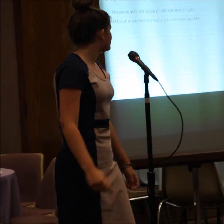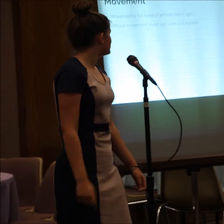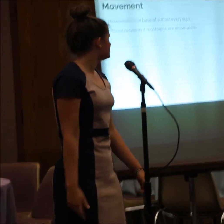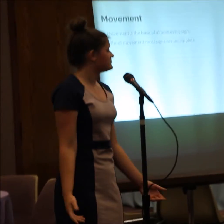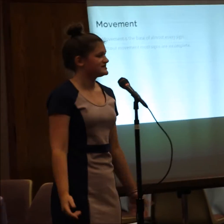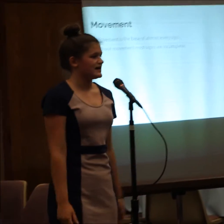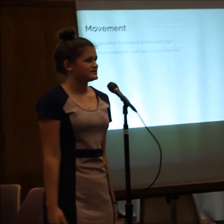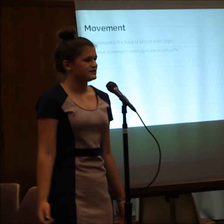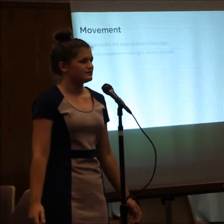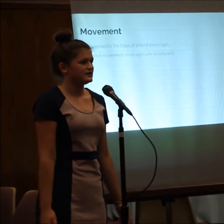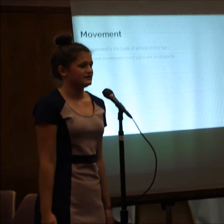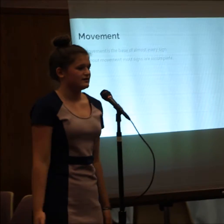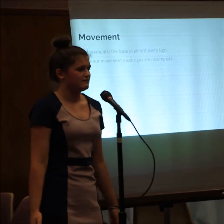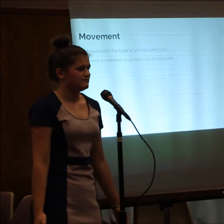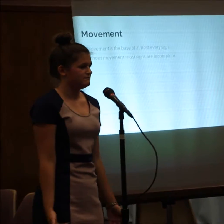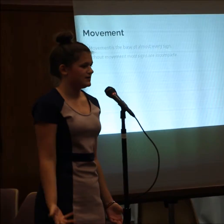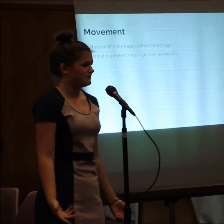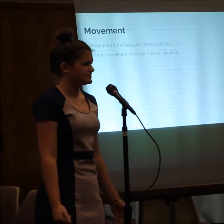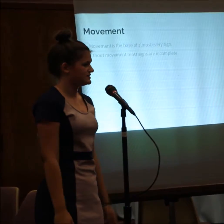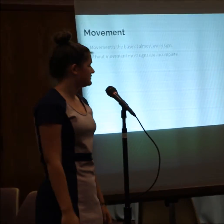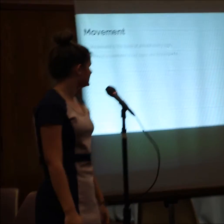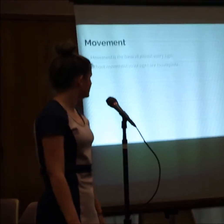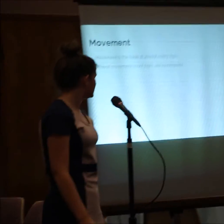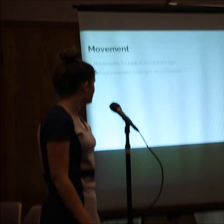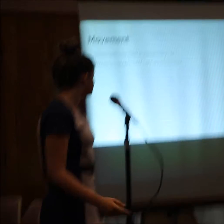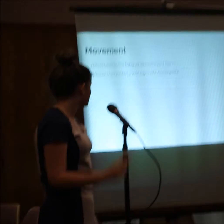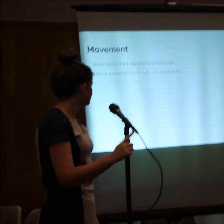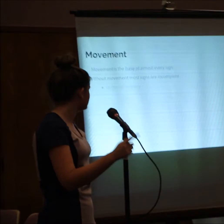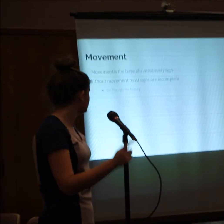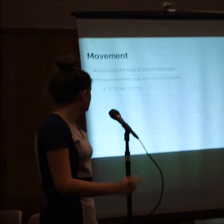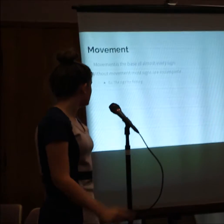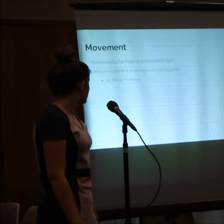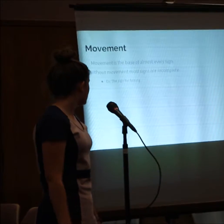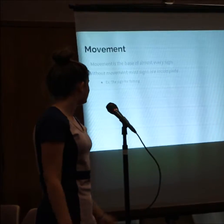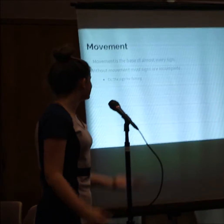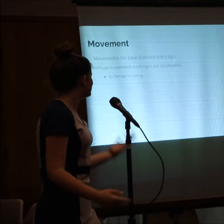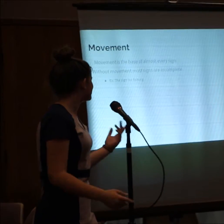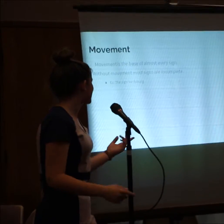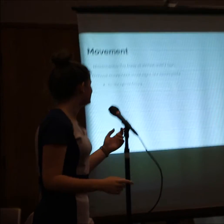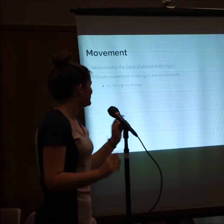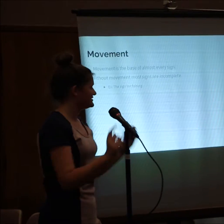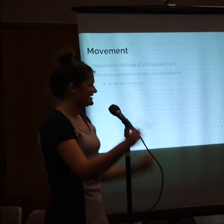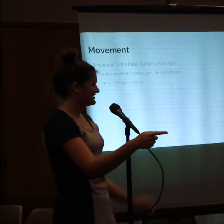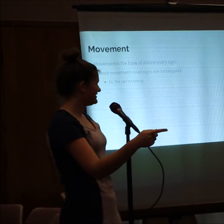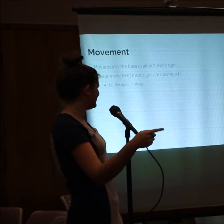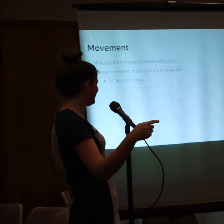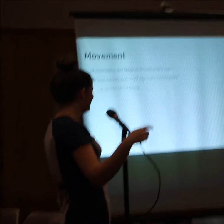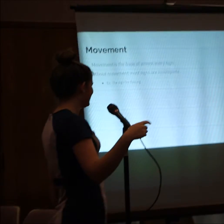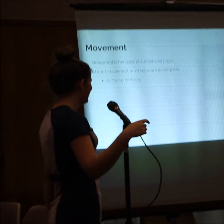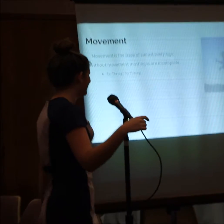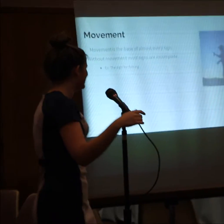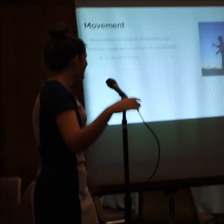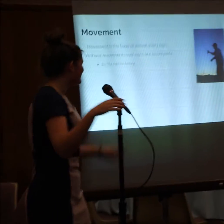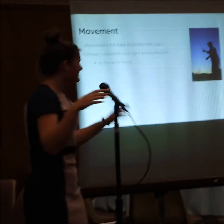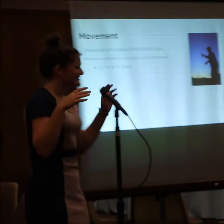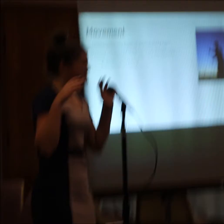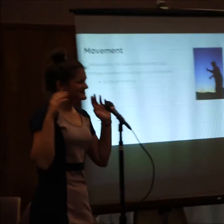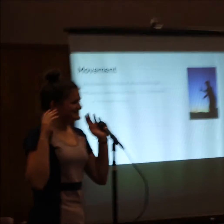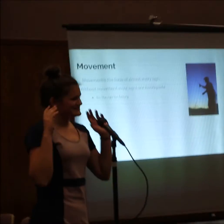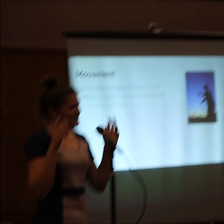movement, most signs are incomplete, not be able to completely sign. For example, the sign for fishing. Now, sign